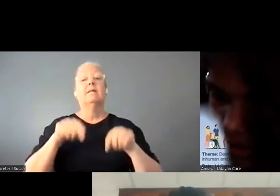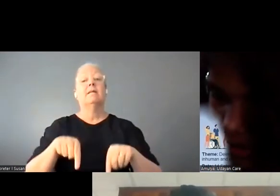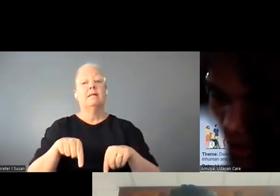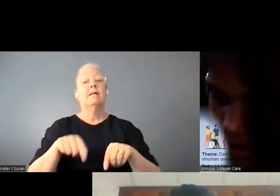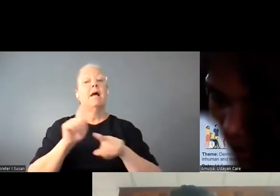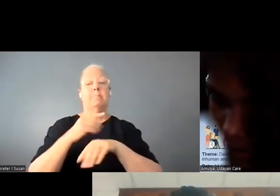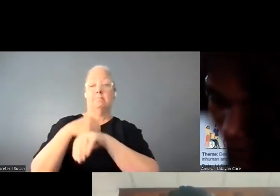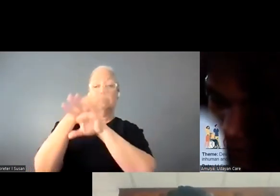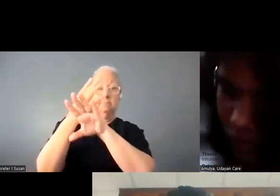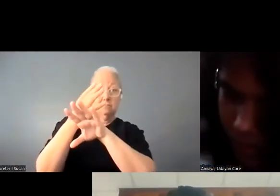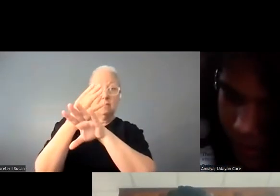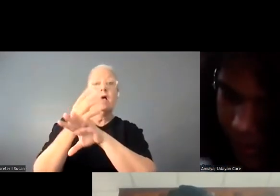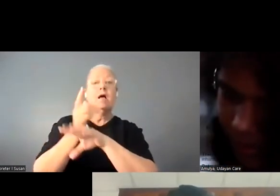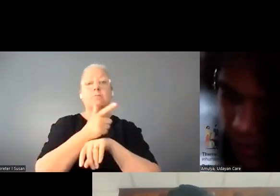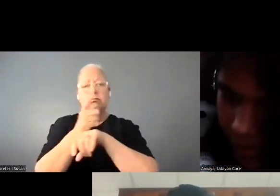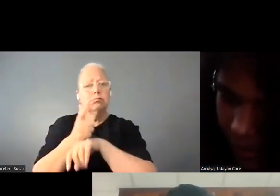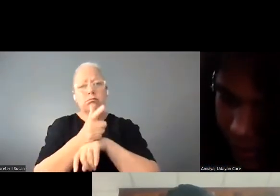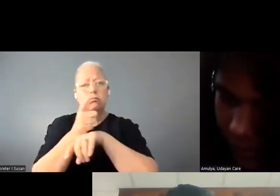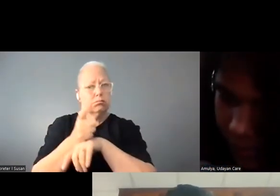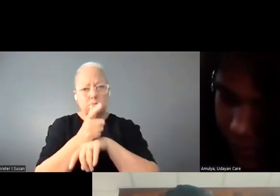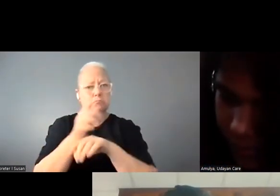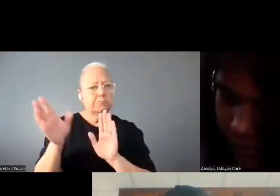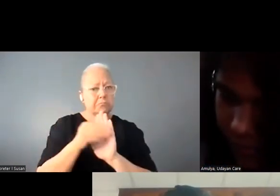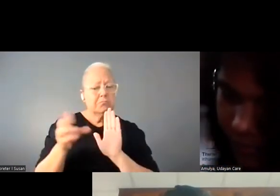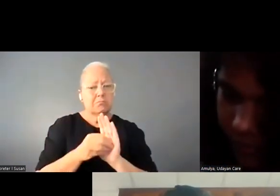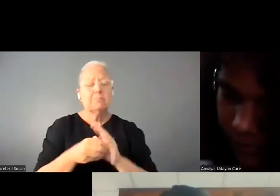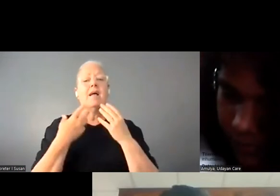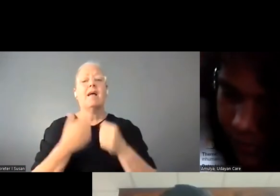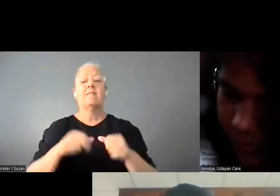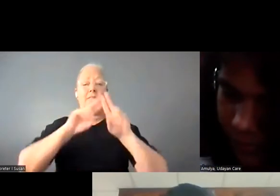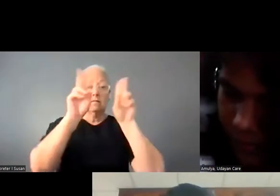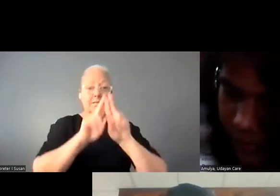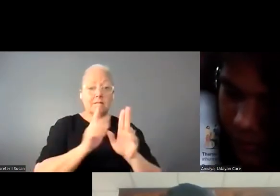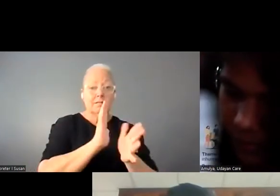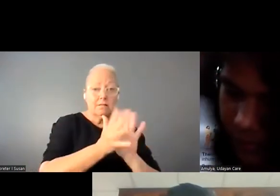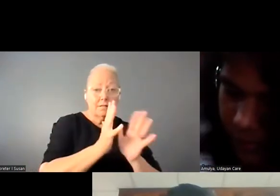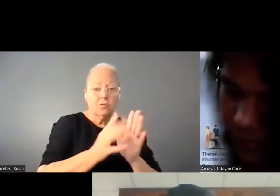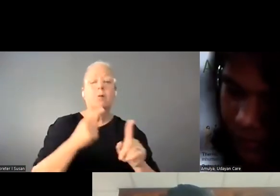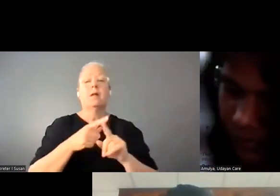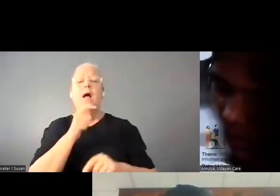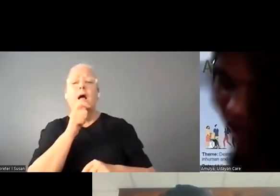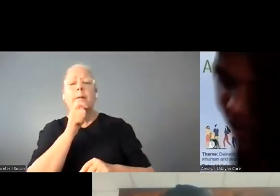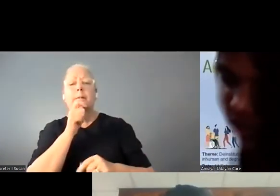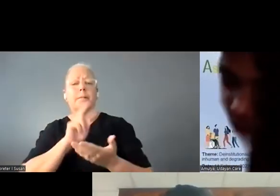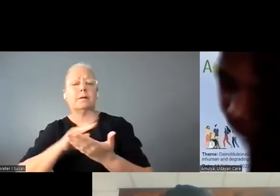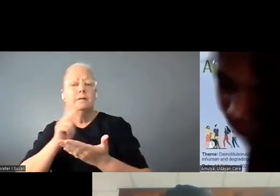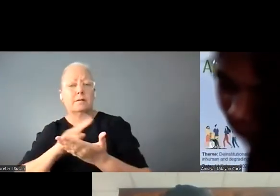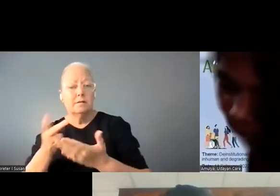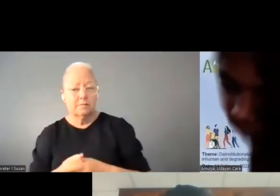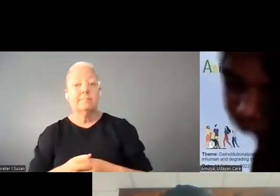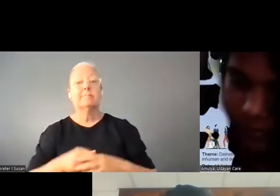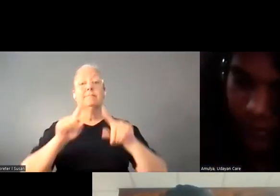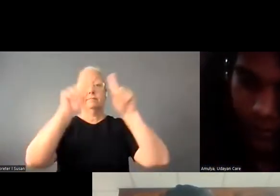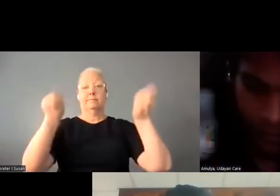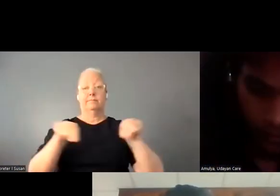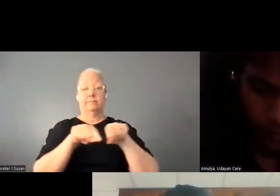sign interpretation, language interpretation in English and Bhasha. A CC button on your screen will enable